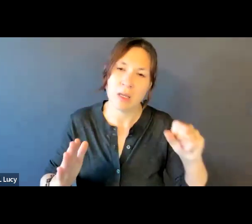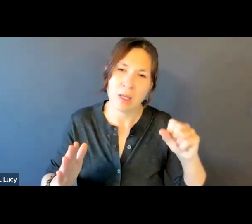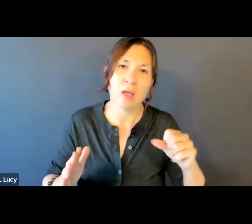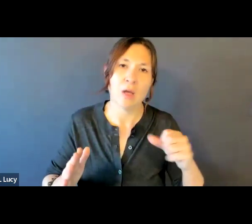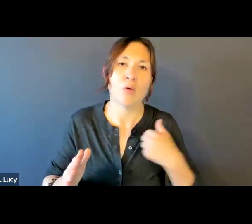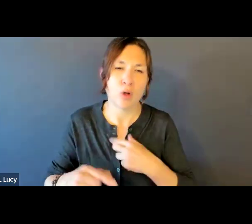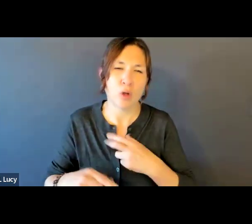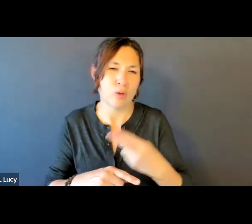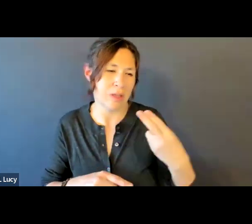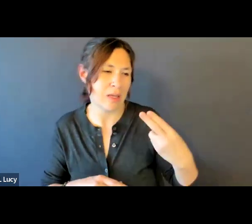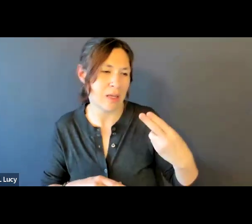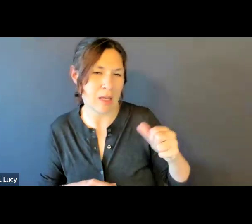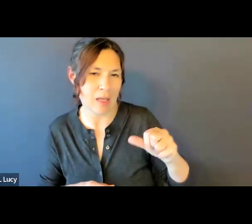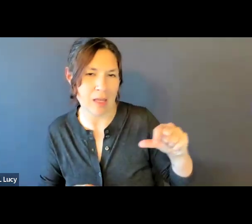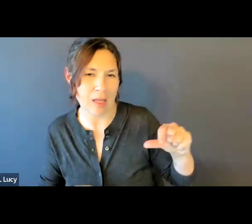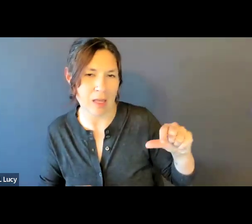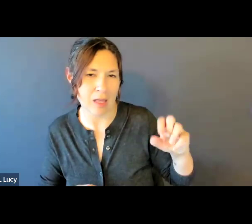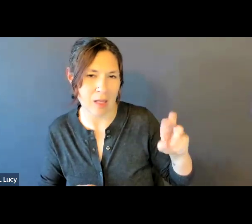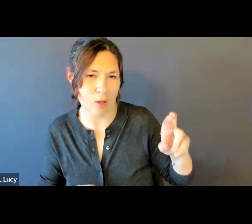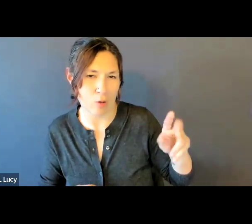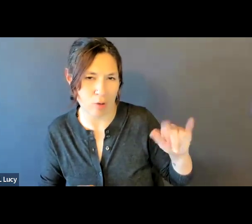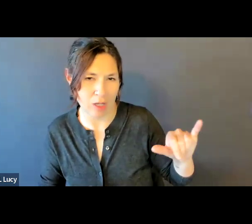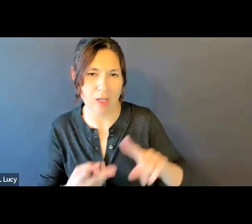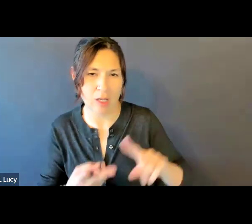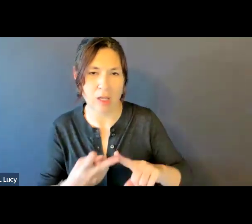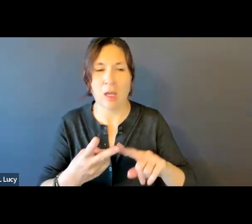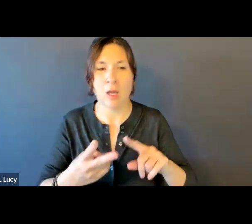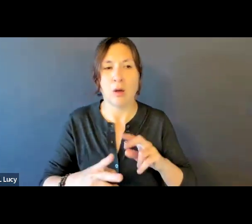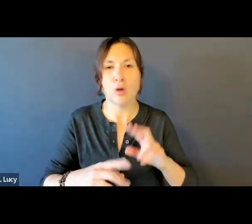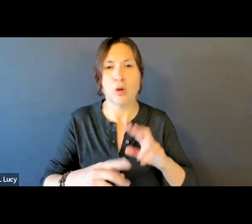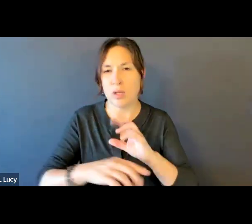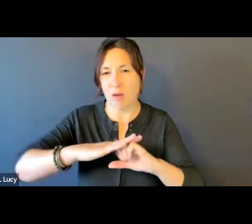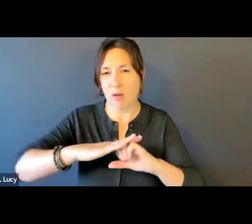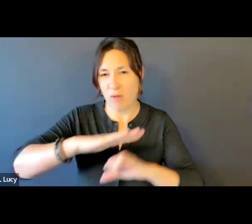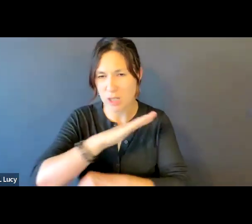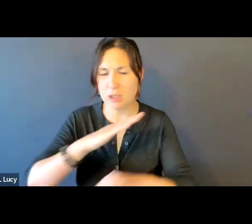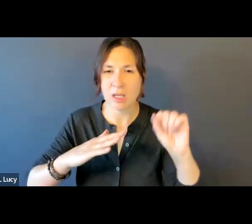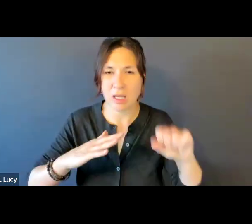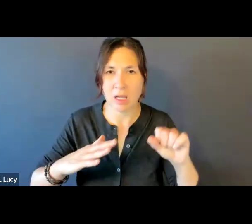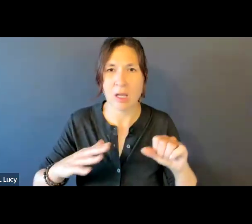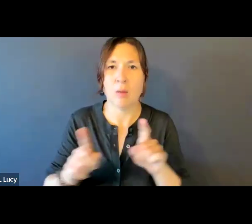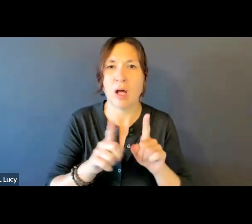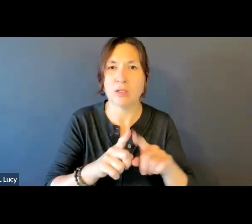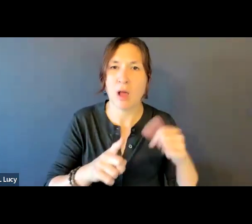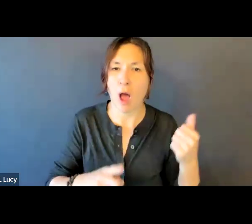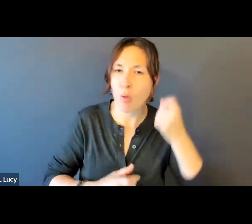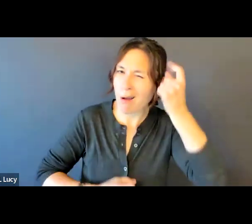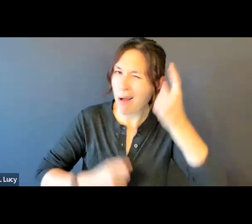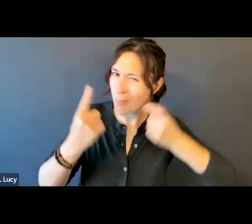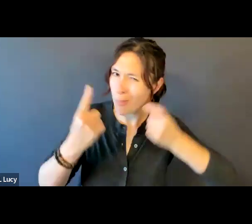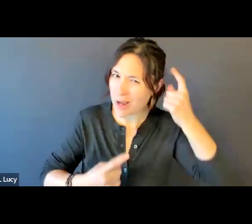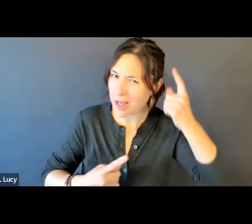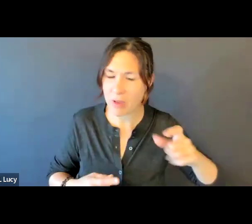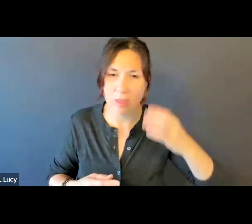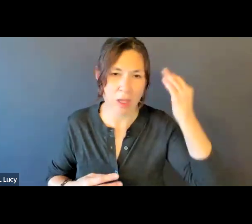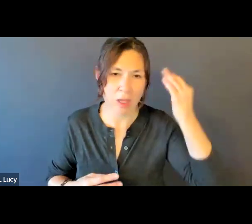Haggerty. Yes, we are implementing foundations, and our kids have those skills, but then you have to think about comprehension. And it is a